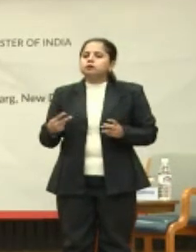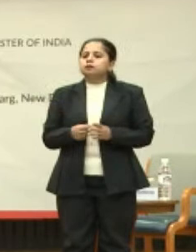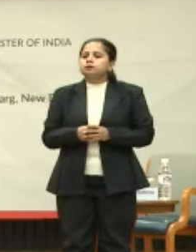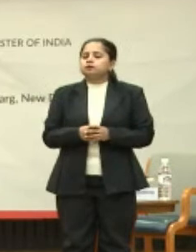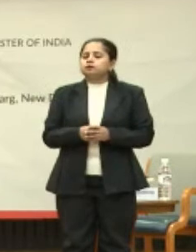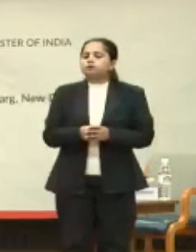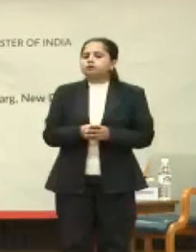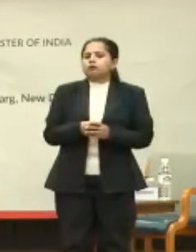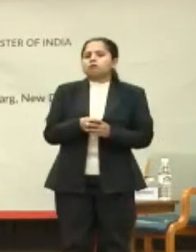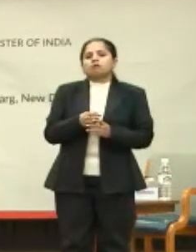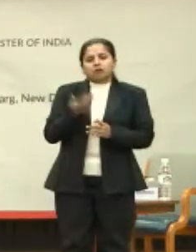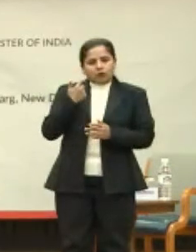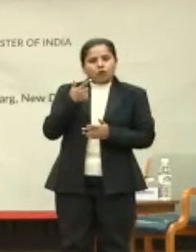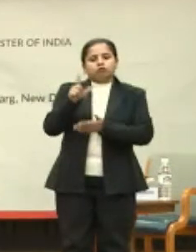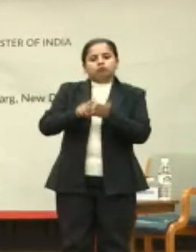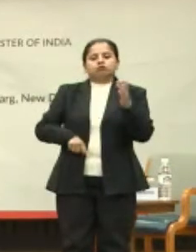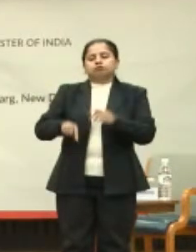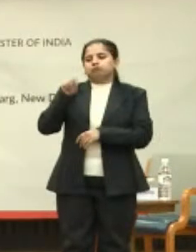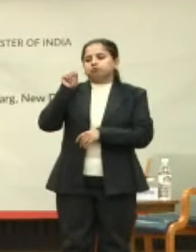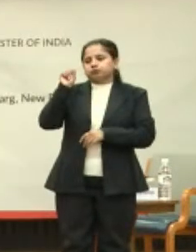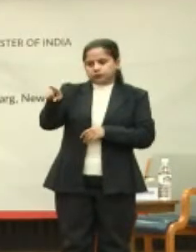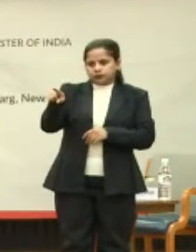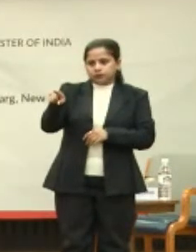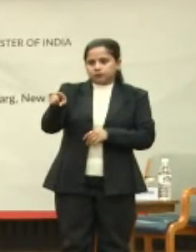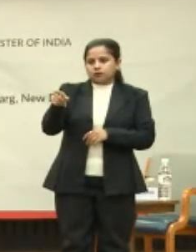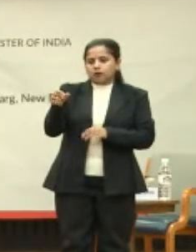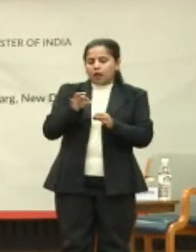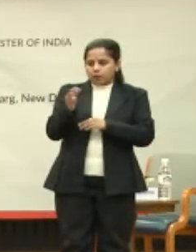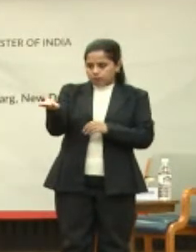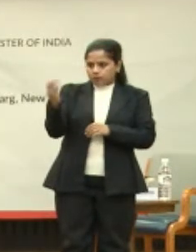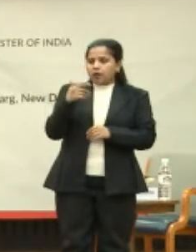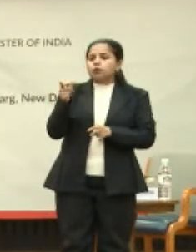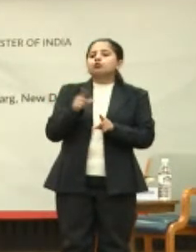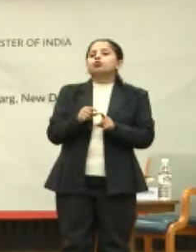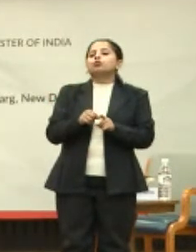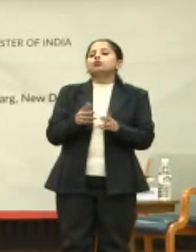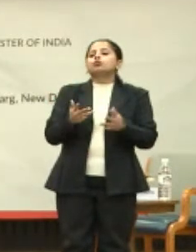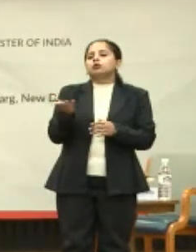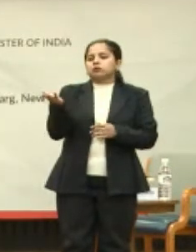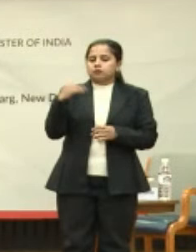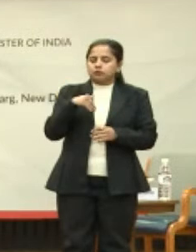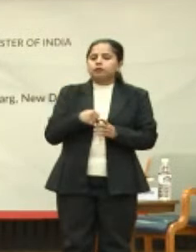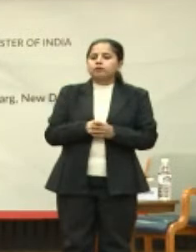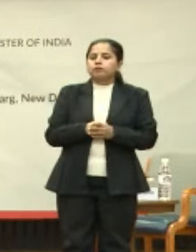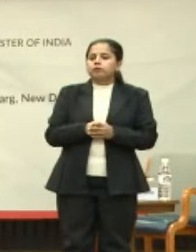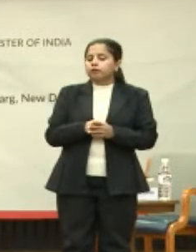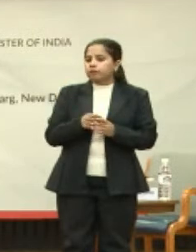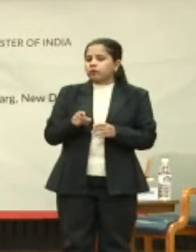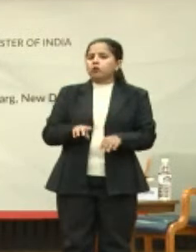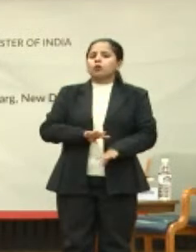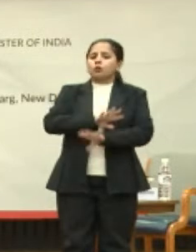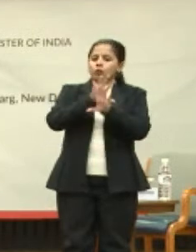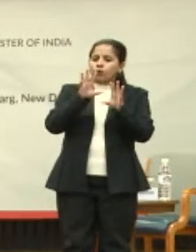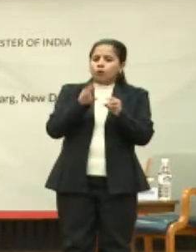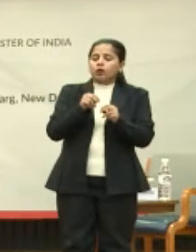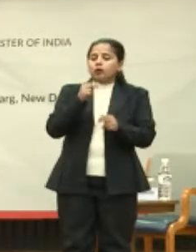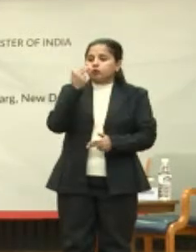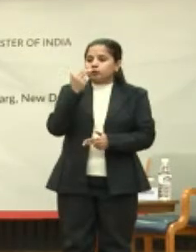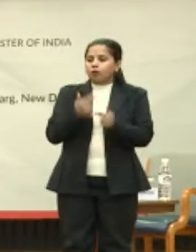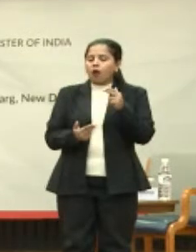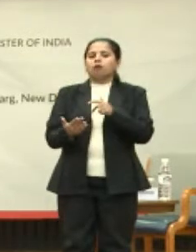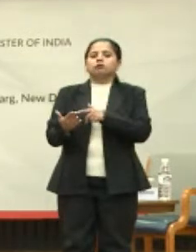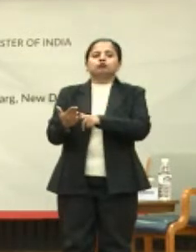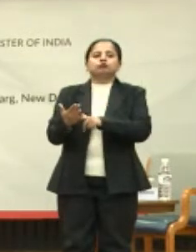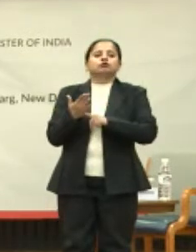So they were summoned to explain what they did. And the entire story came